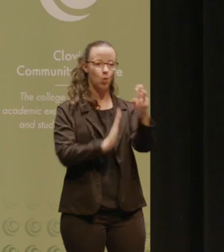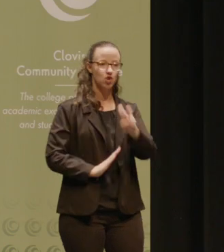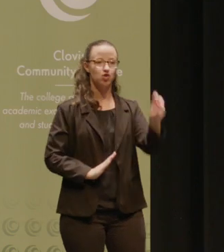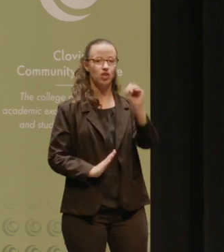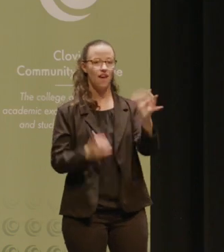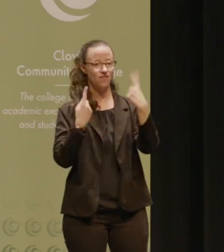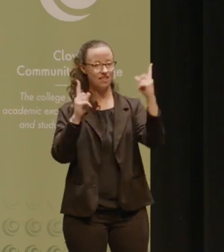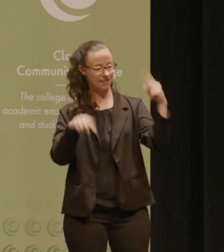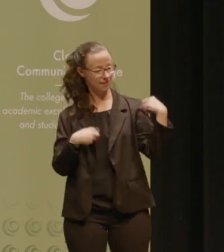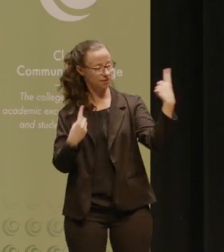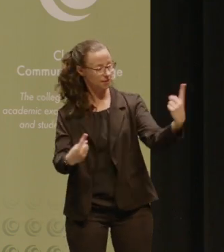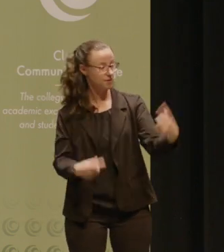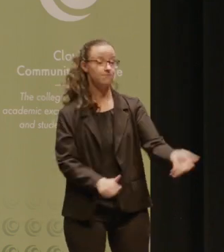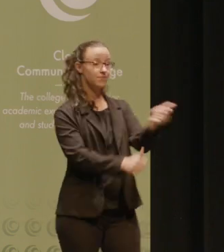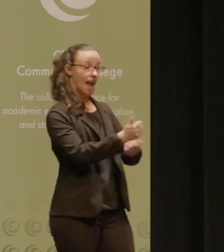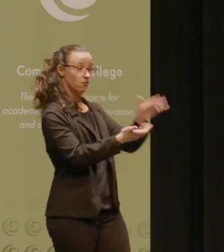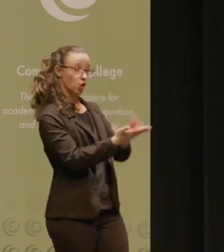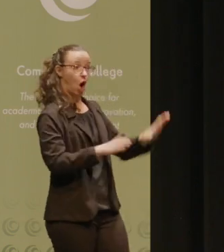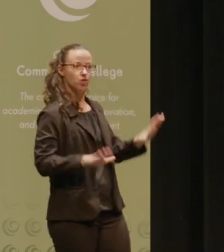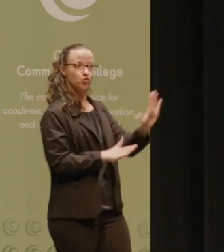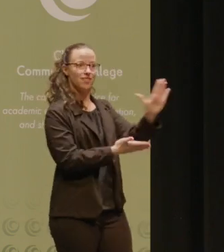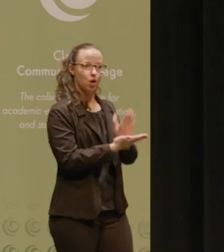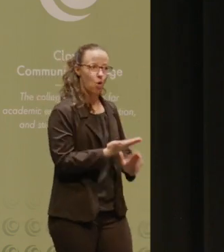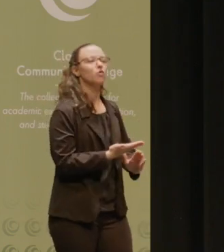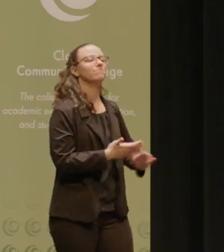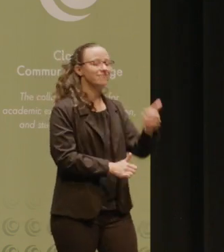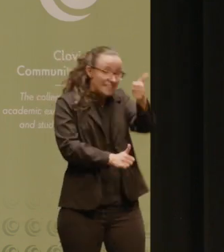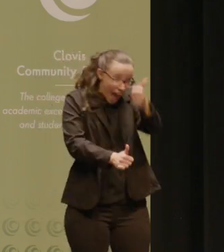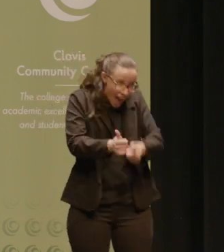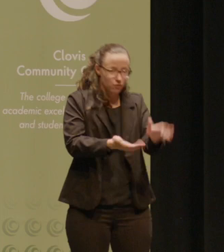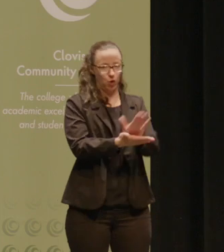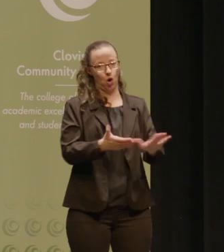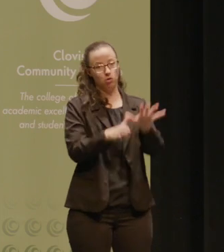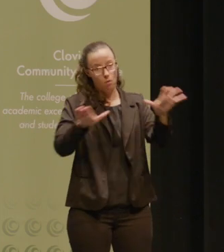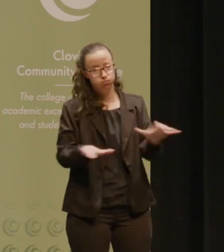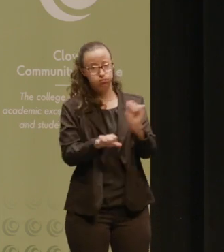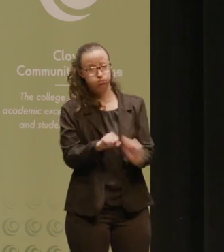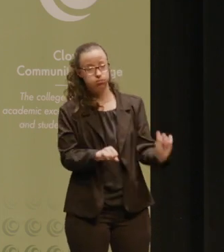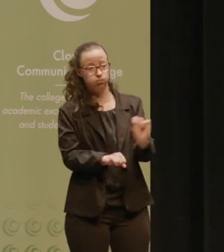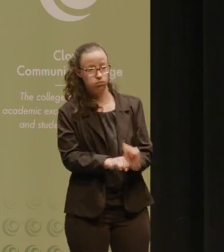success. And every college is doing its part. Every college is doing its part.